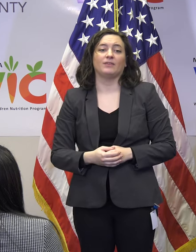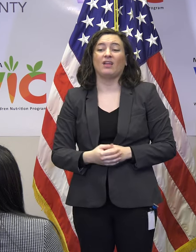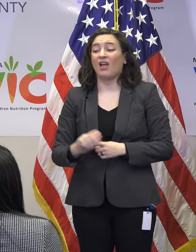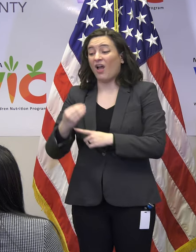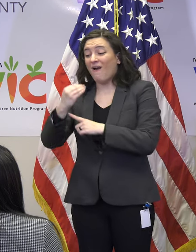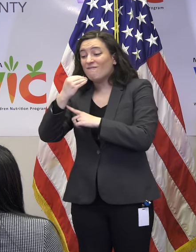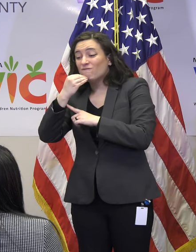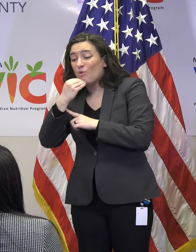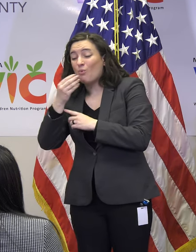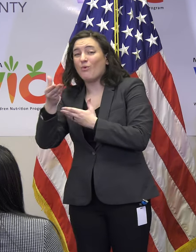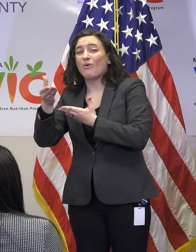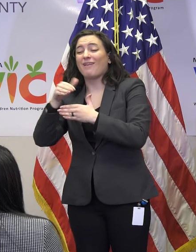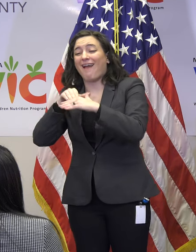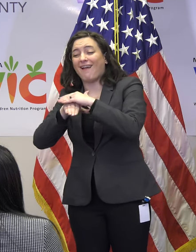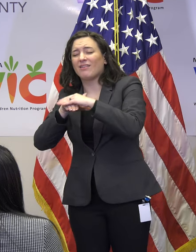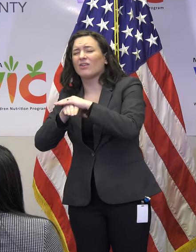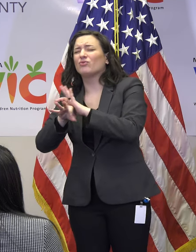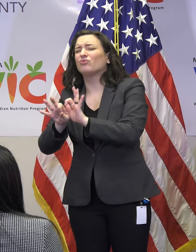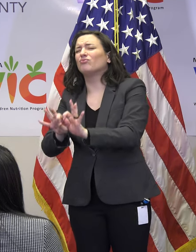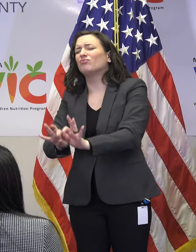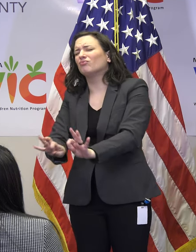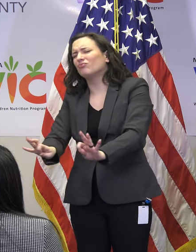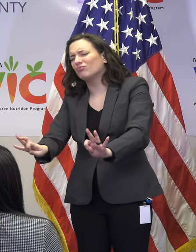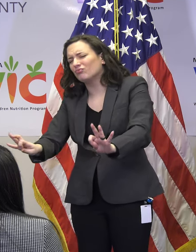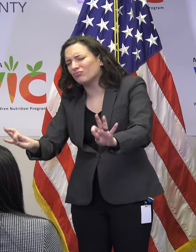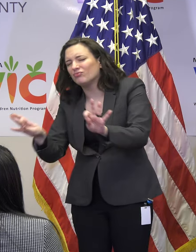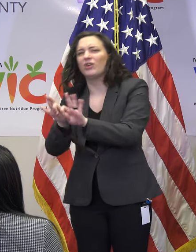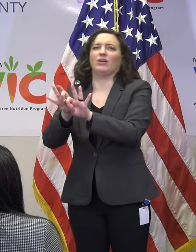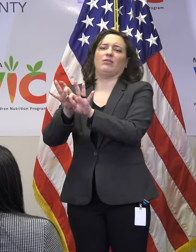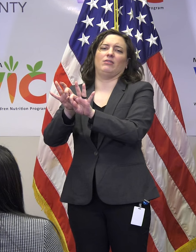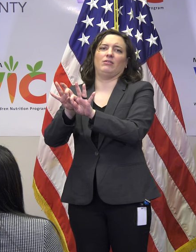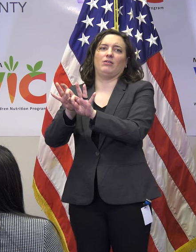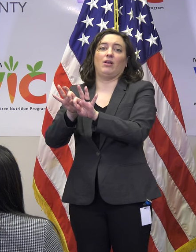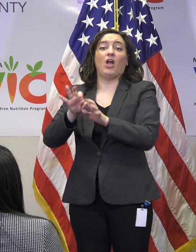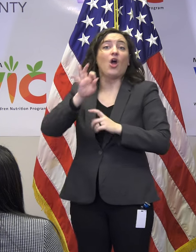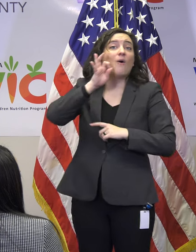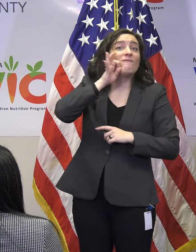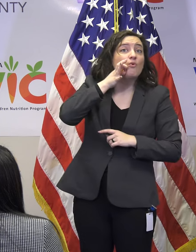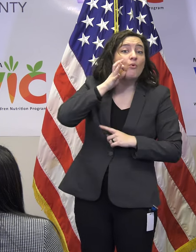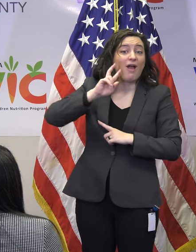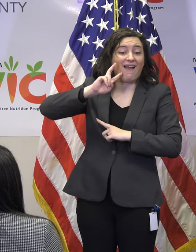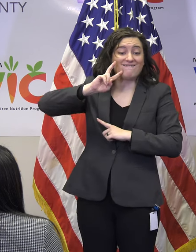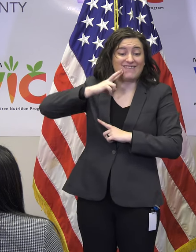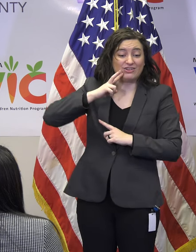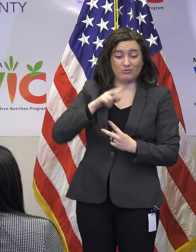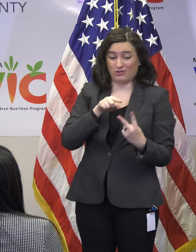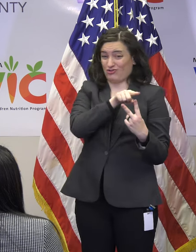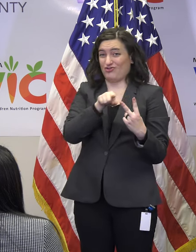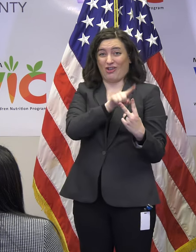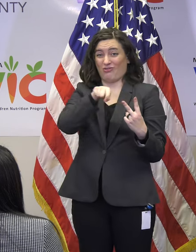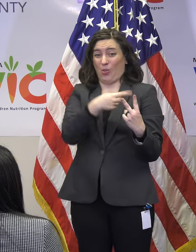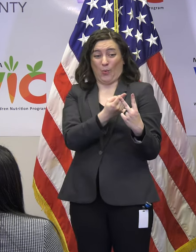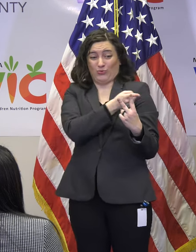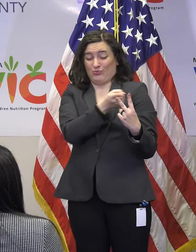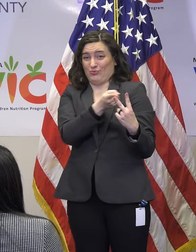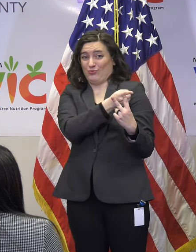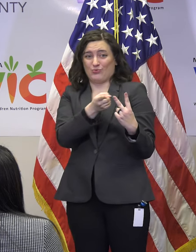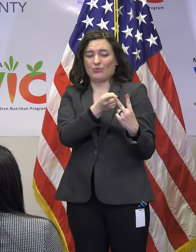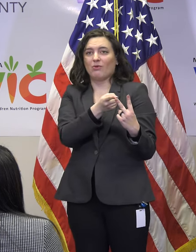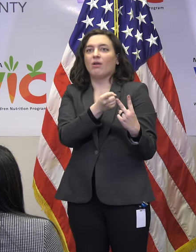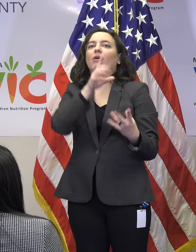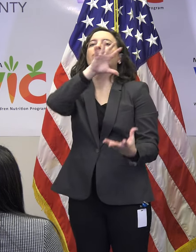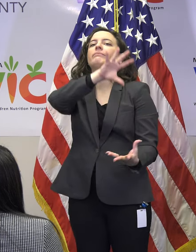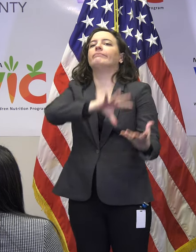is critically important. The fruit and vegetable benefits alone to WIC participants in 2022